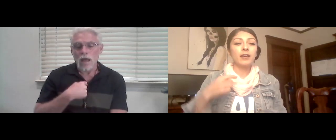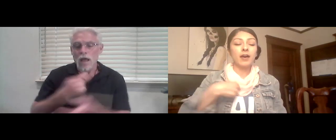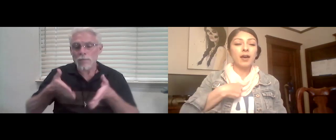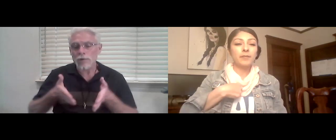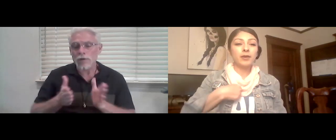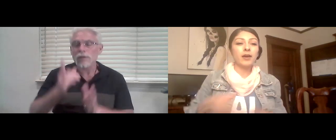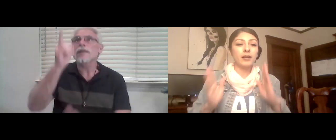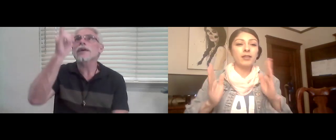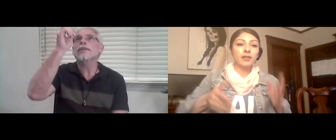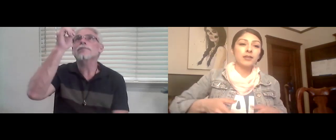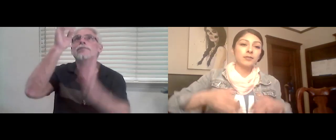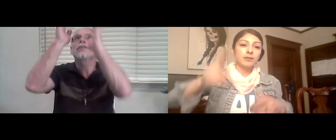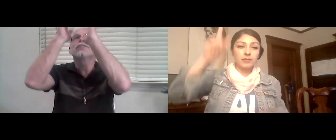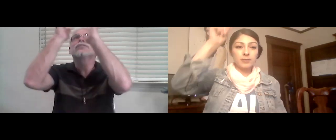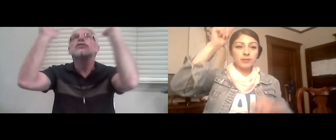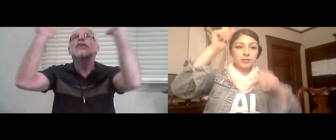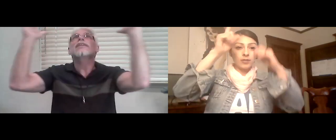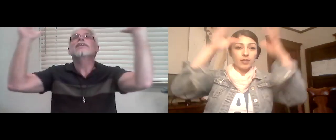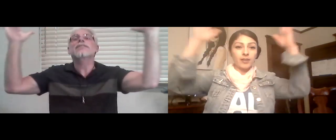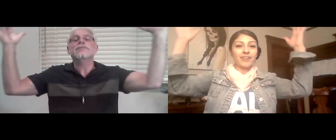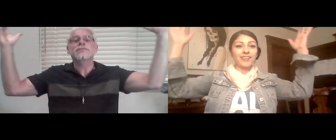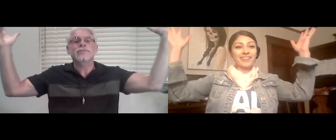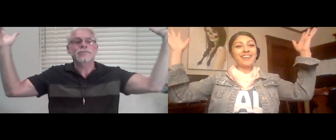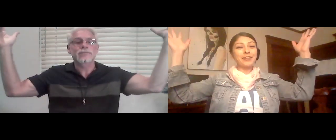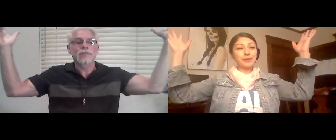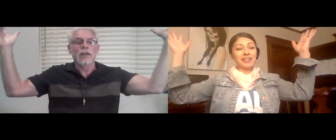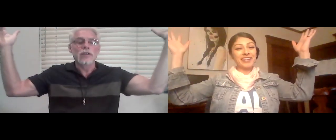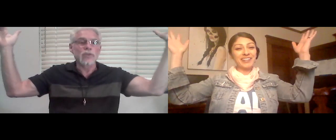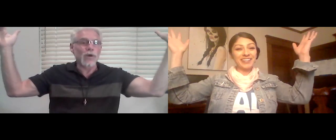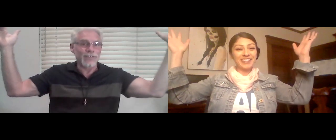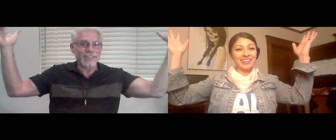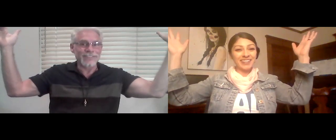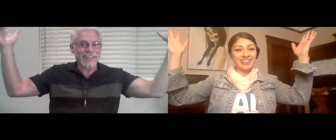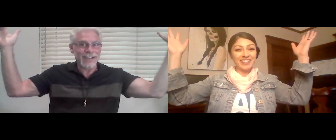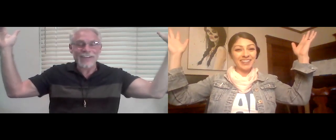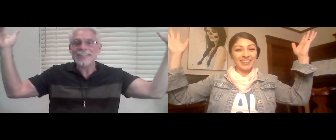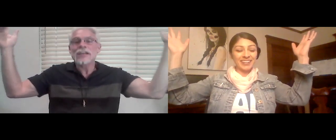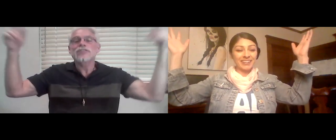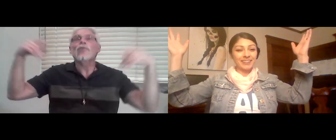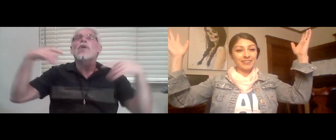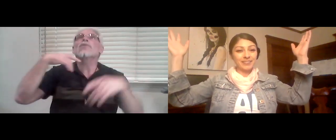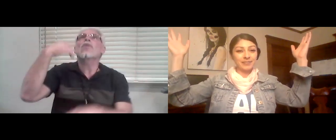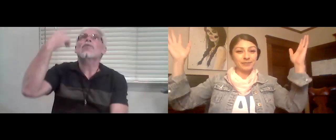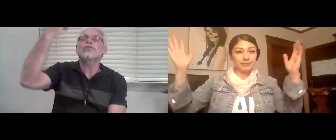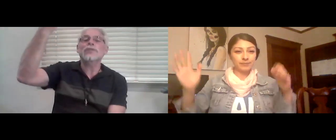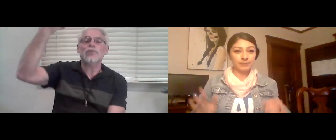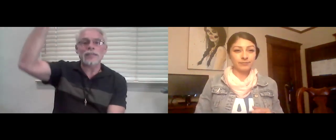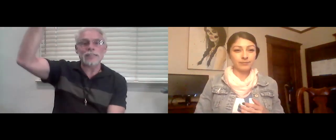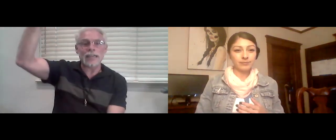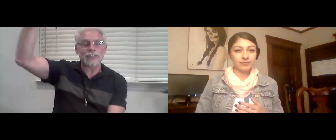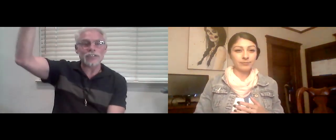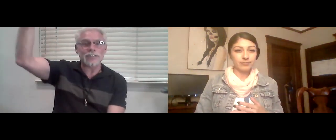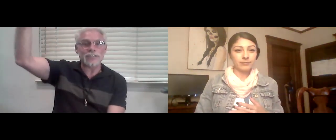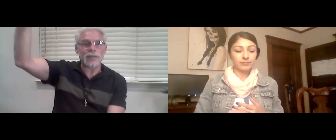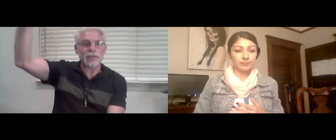I'm gonna let him shine. Oh, that's pretty. Yeah, right. So what we're doing is we're